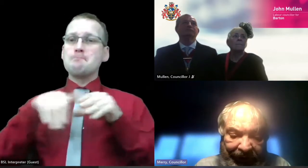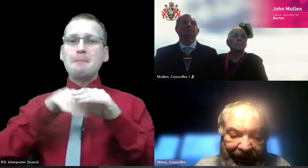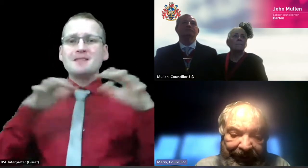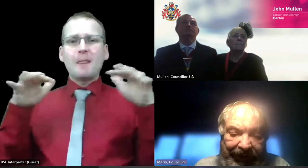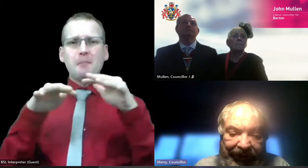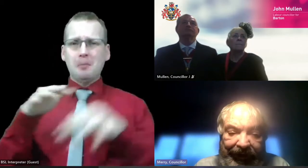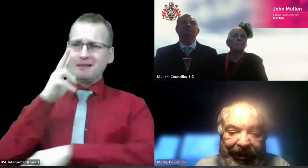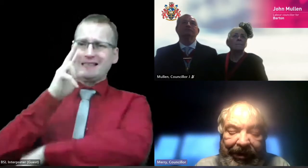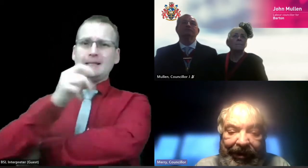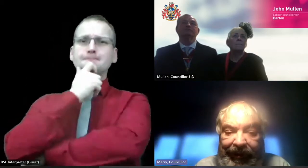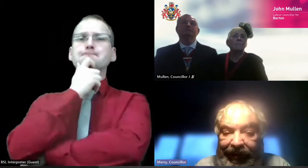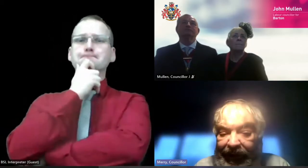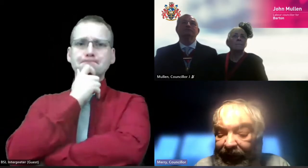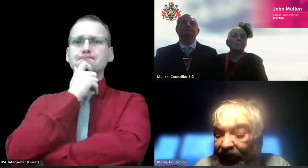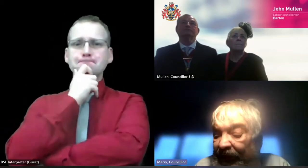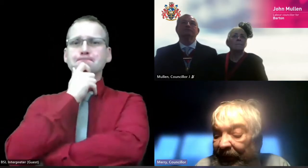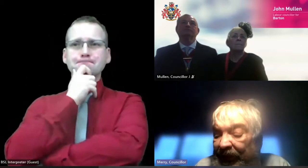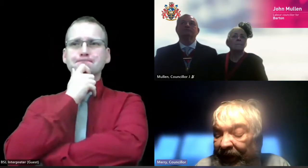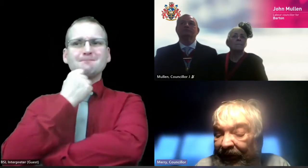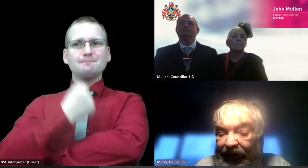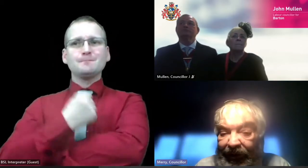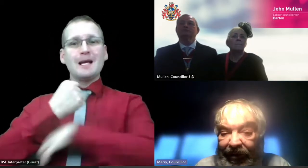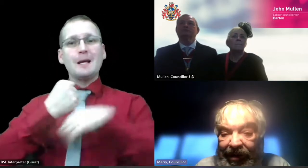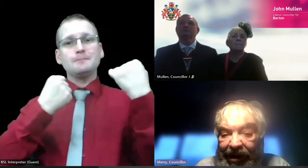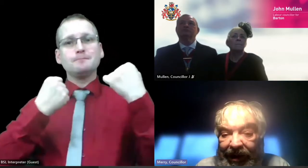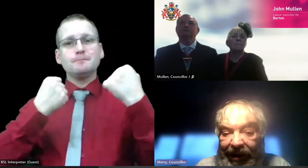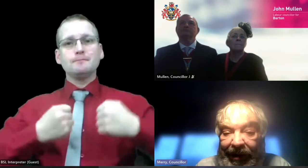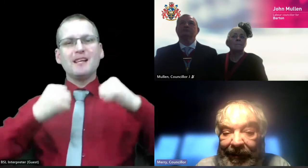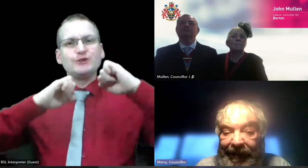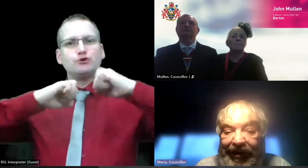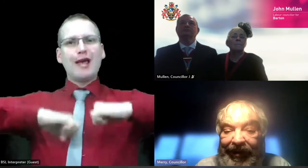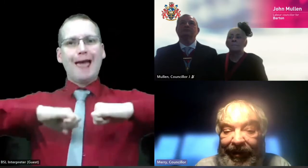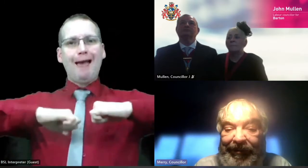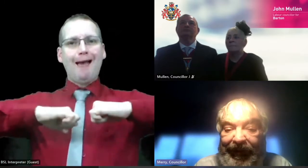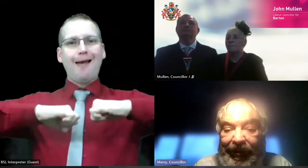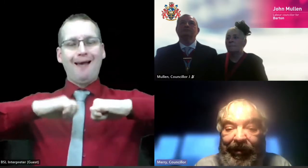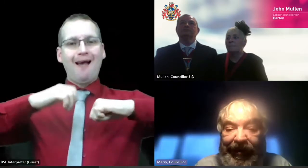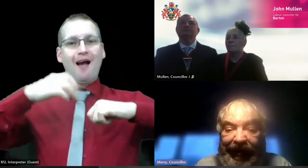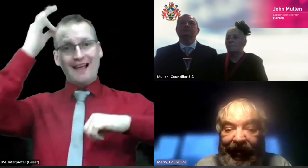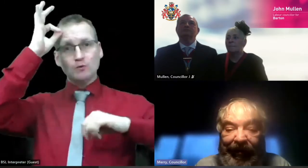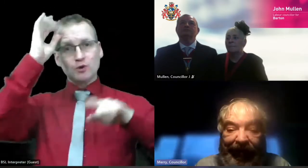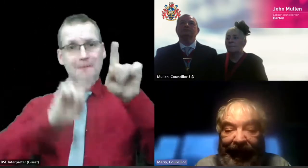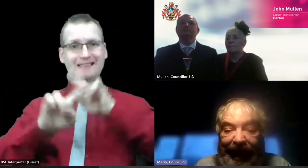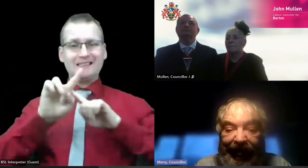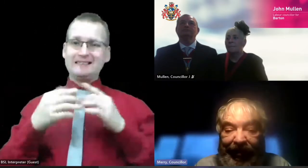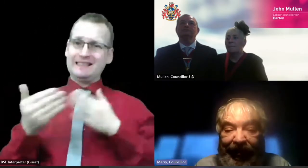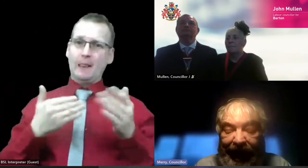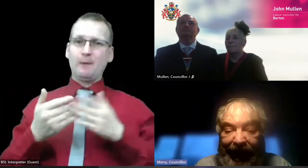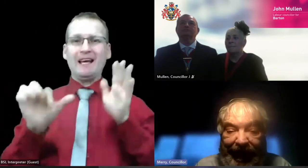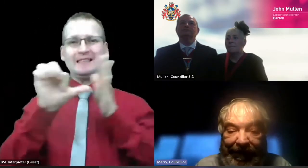obvious side, which is chairing council, dealing with some quite difficult individuals, including